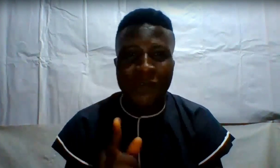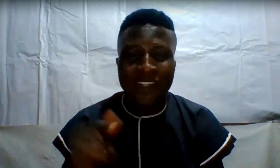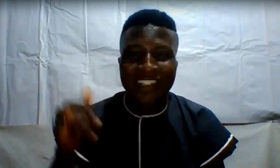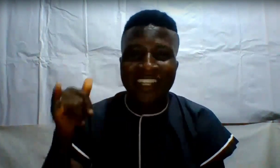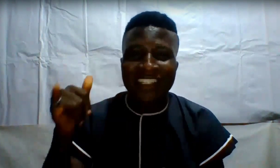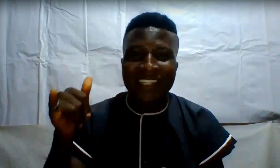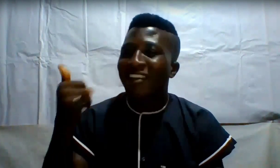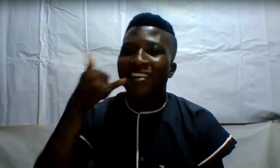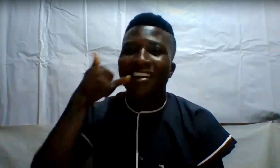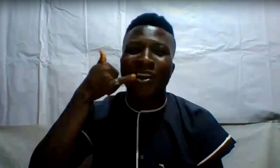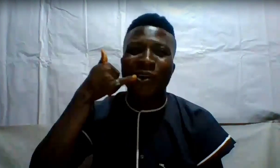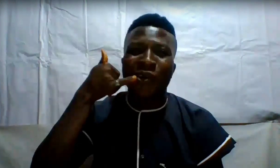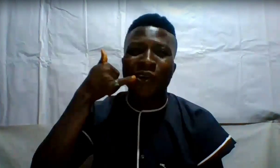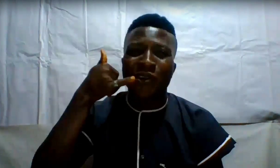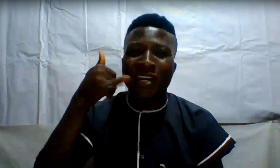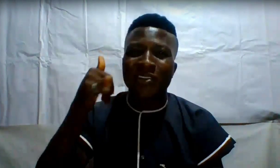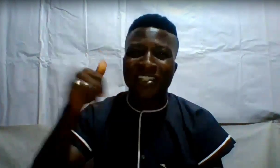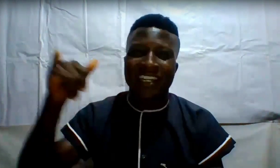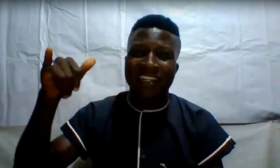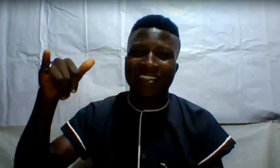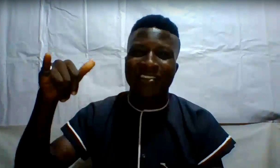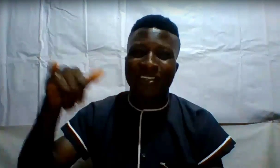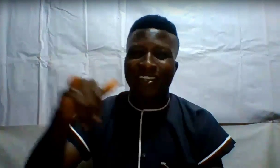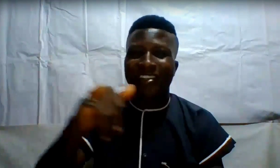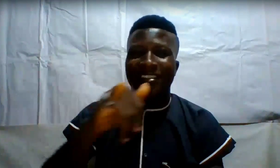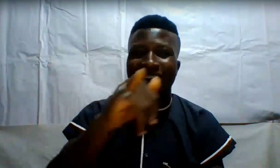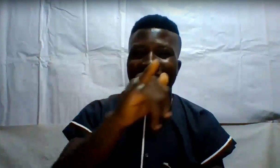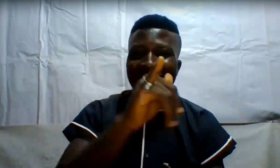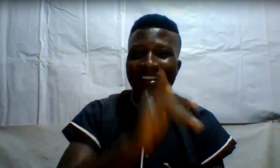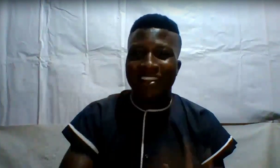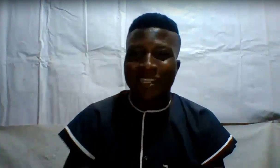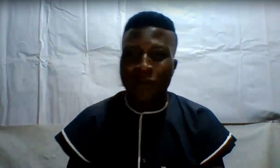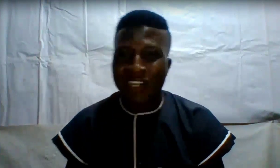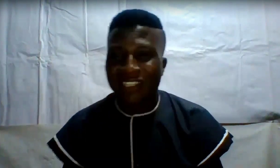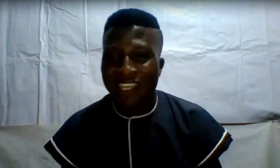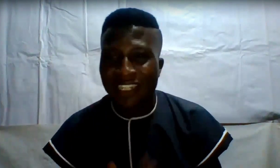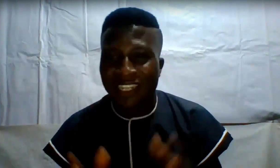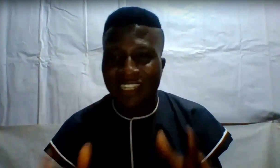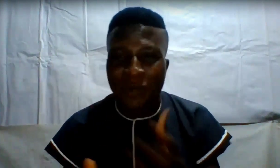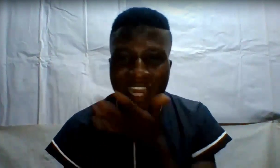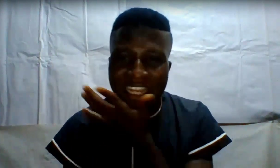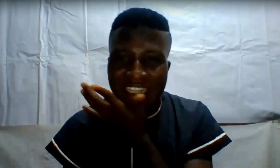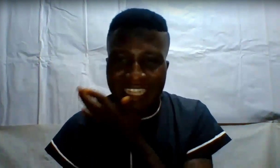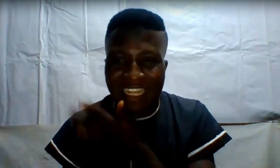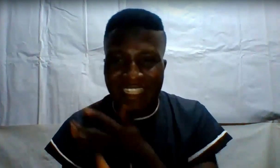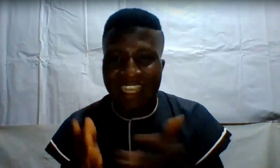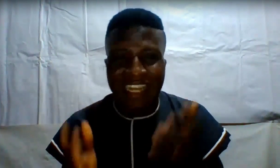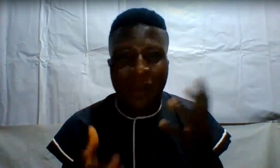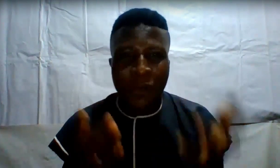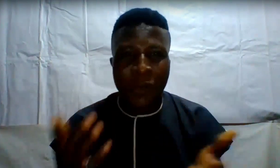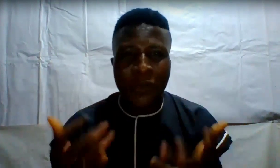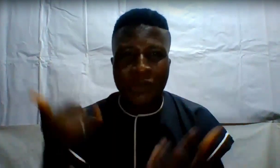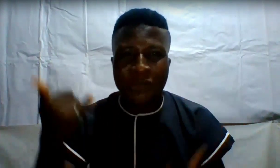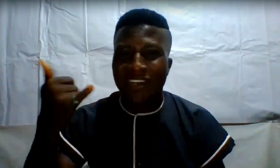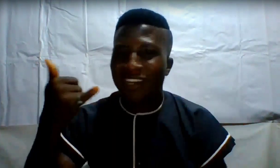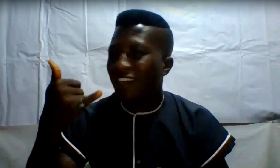Okay. Deborah said the letter Y is like saying, I'll call you. Okay. Okay, yeah. Well,